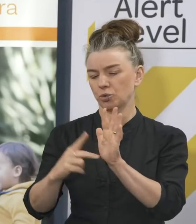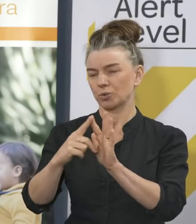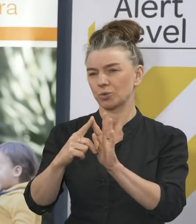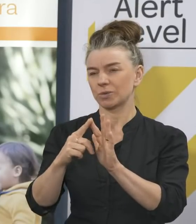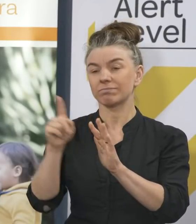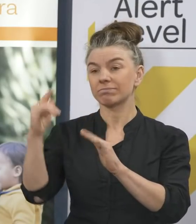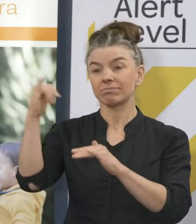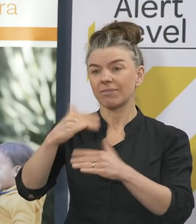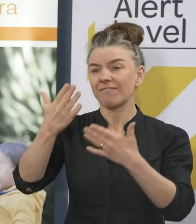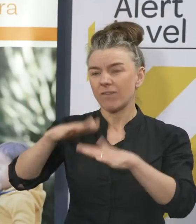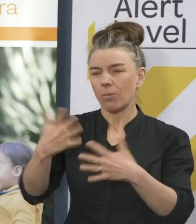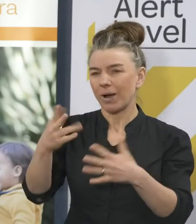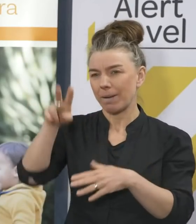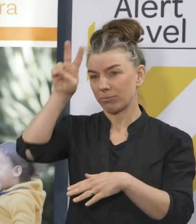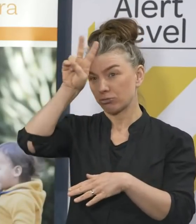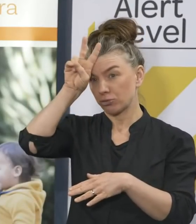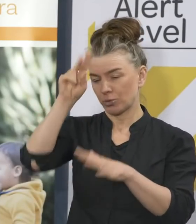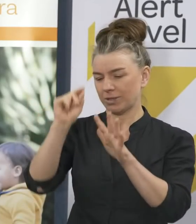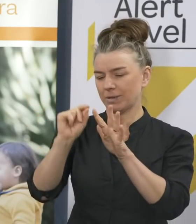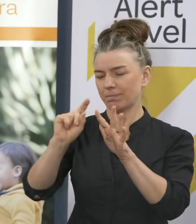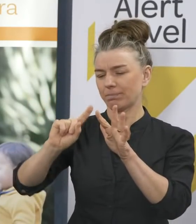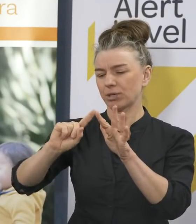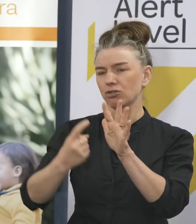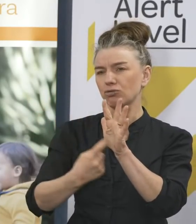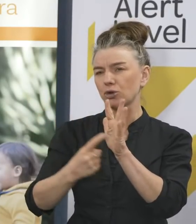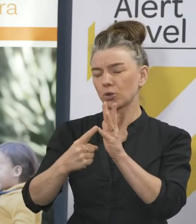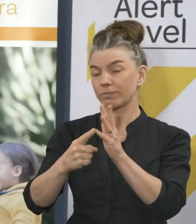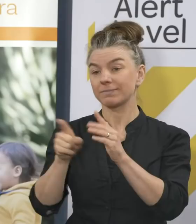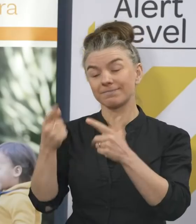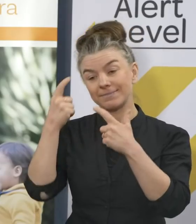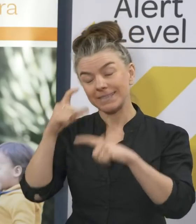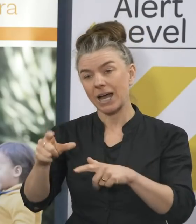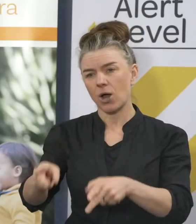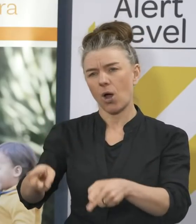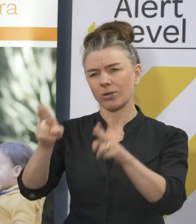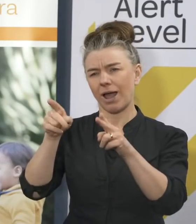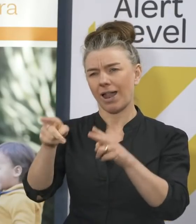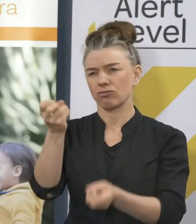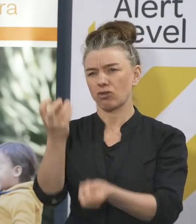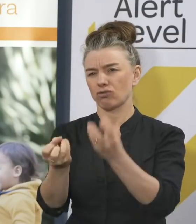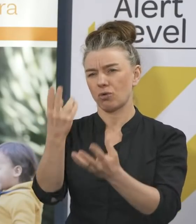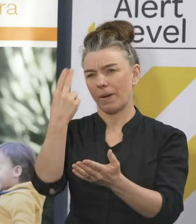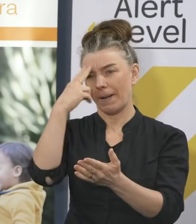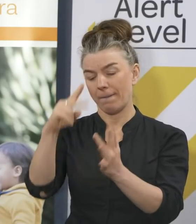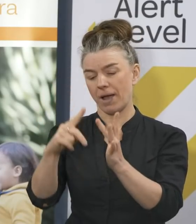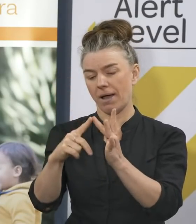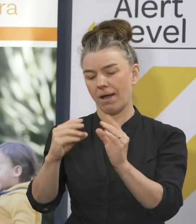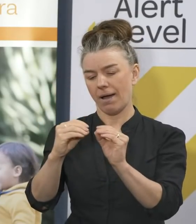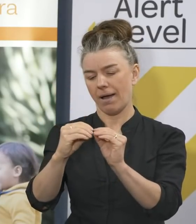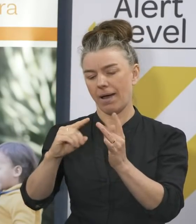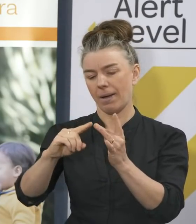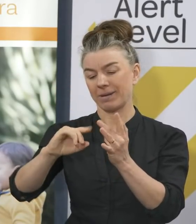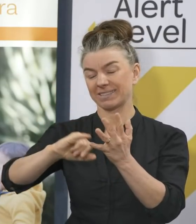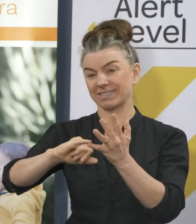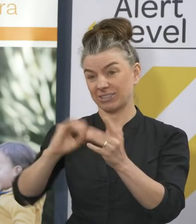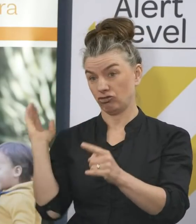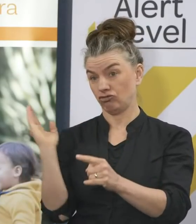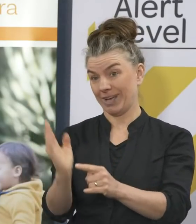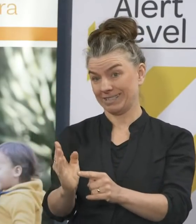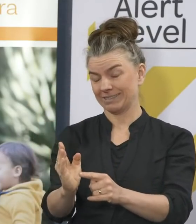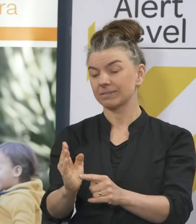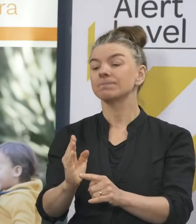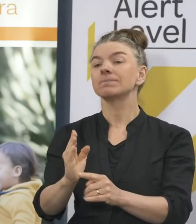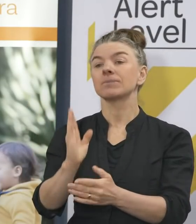Peru. She has been staying at the Ibis Hotel in Rotorua since arriving in New Zealand and tested